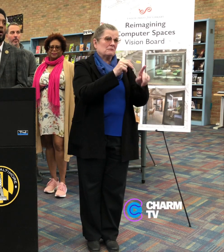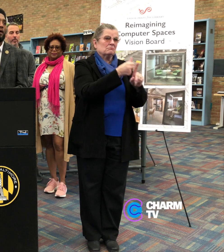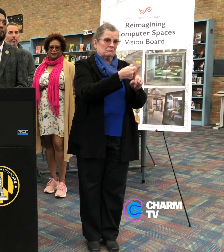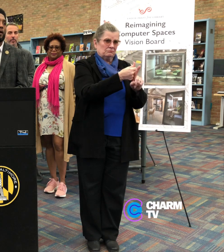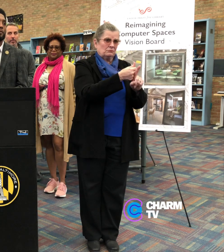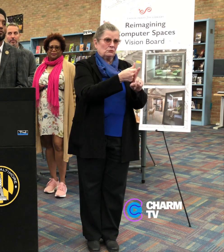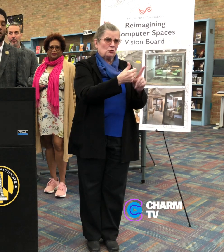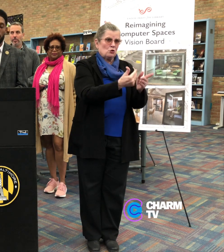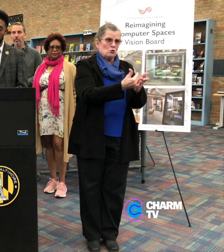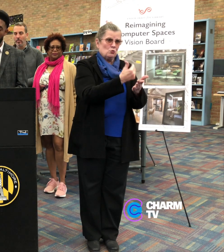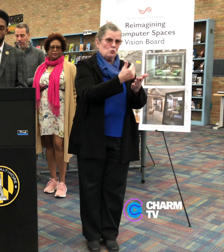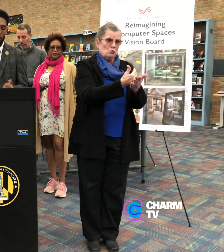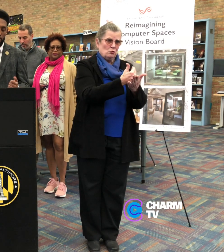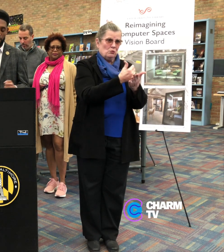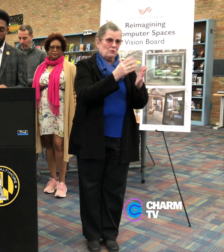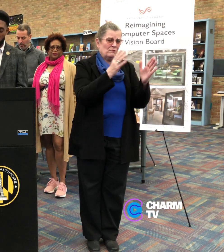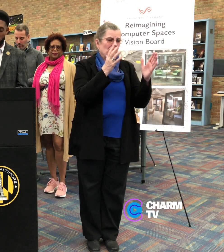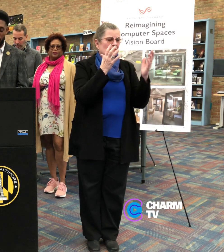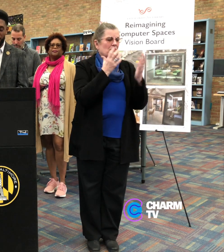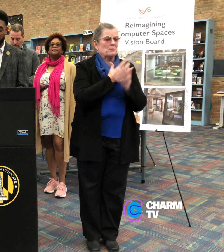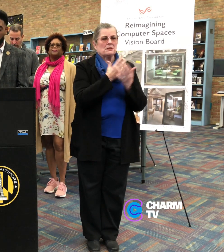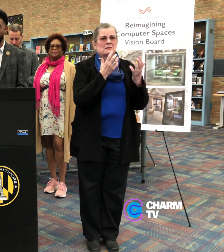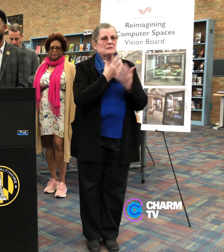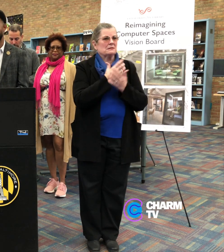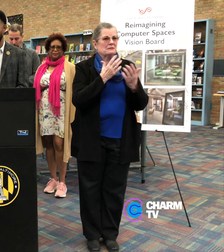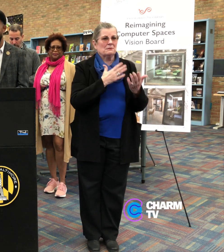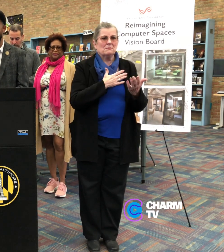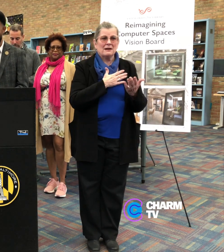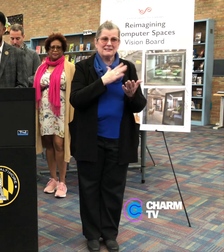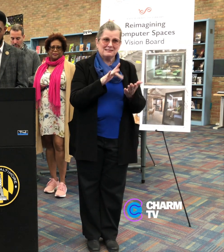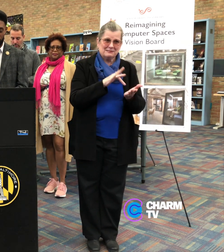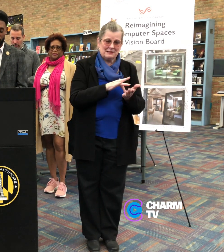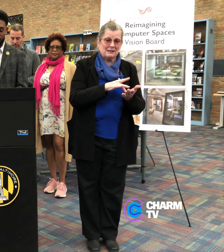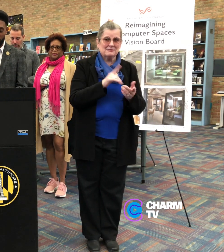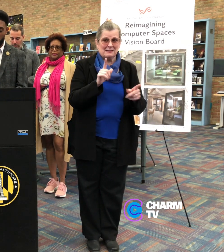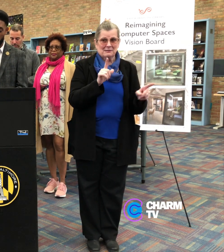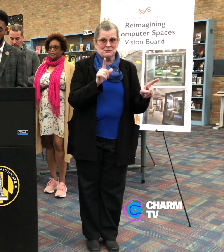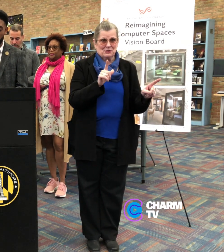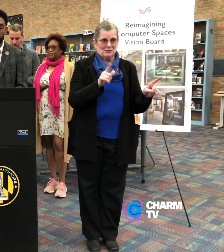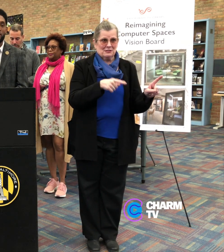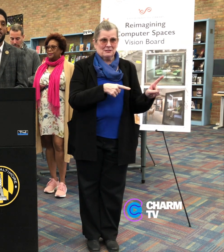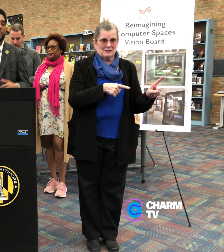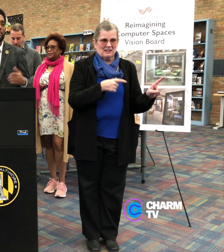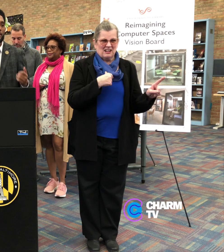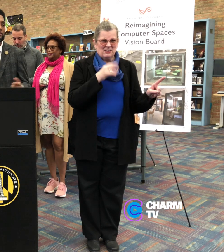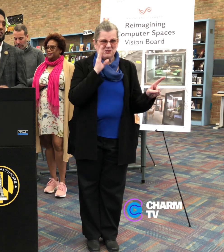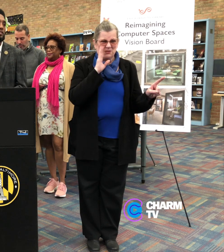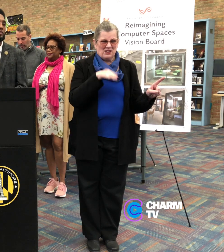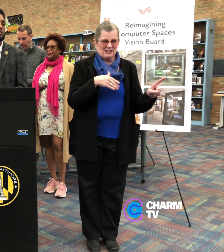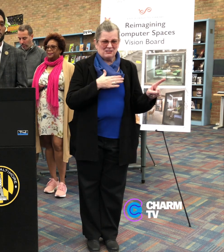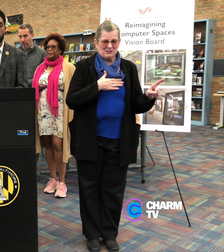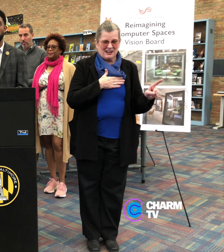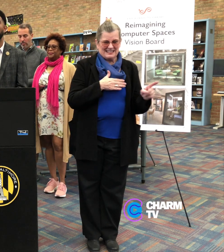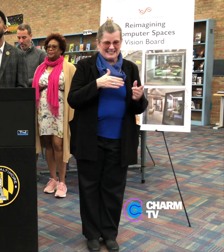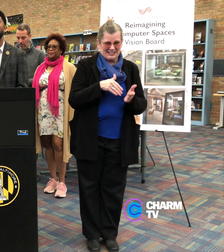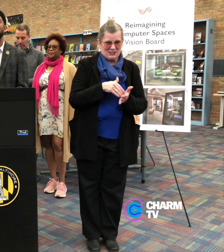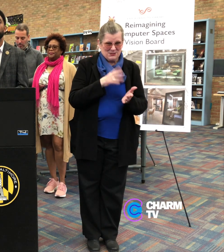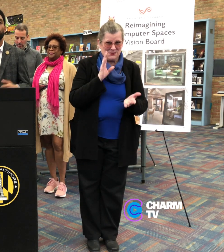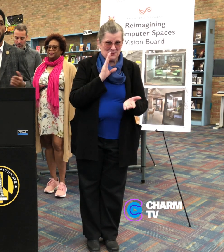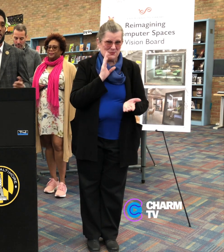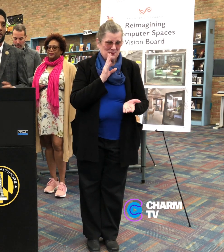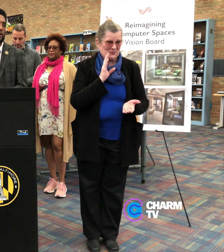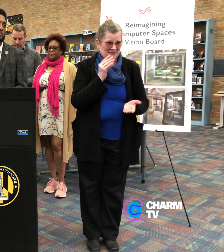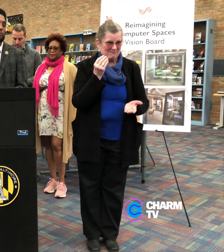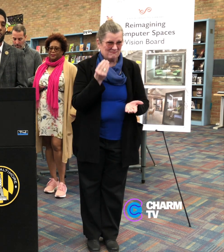new fabulous rec center library in Park Heights. We do have a new fabulous rec center in Park Heights. Let's continue